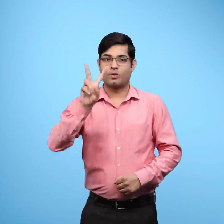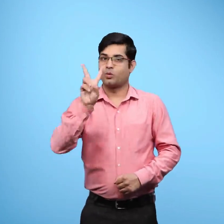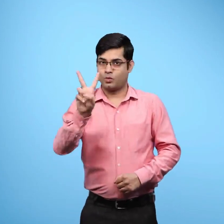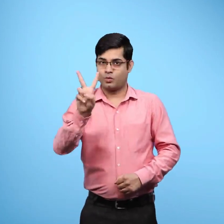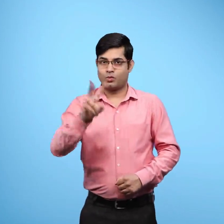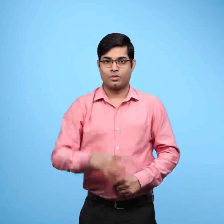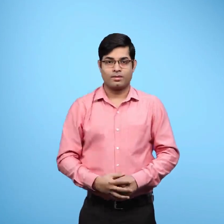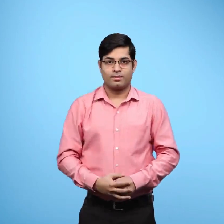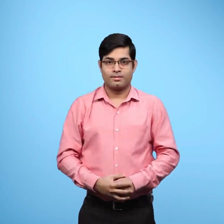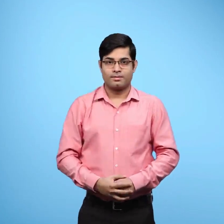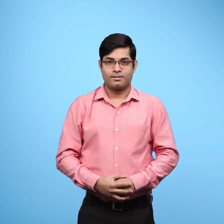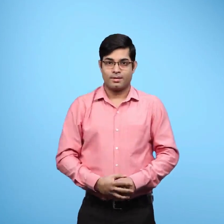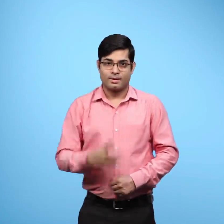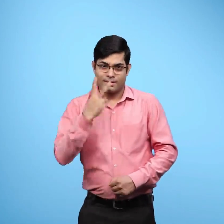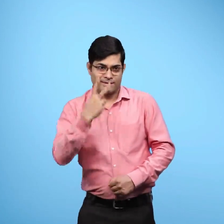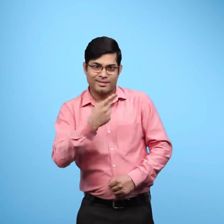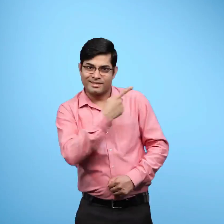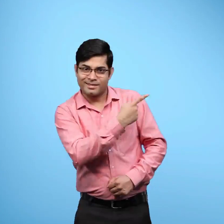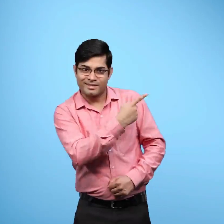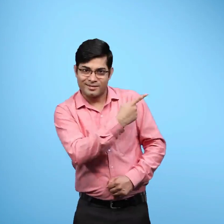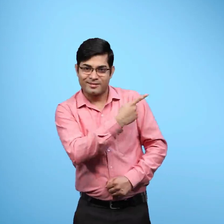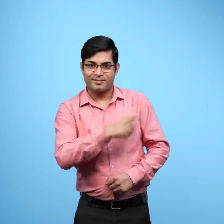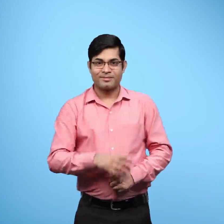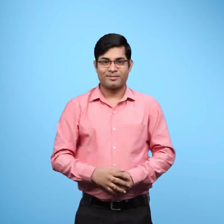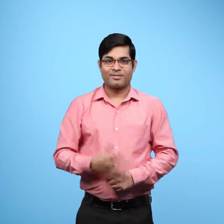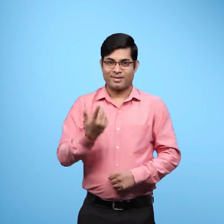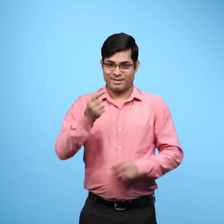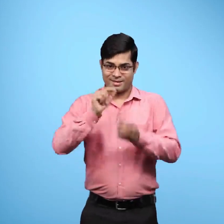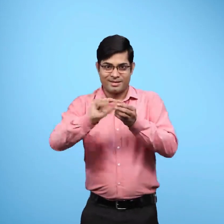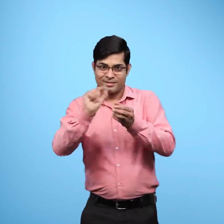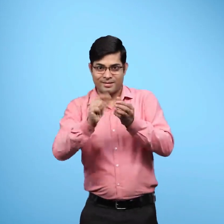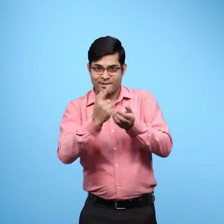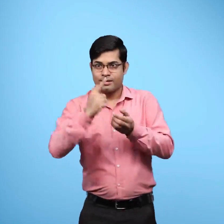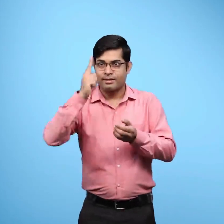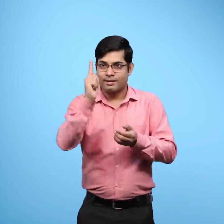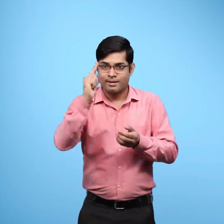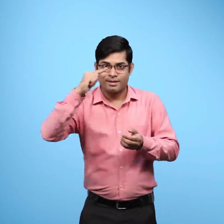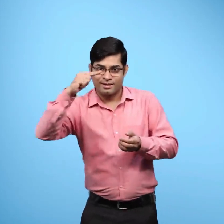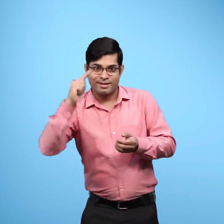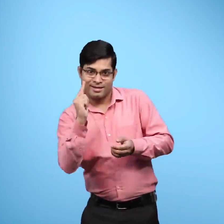Instruction 2. Now write some numbers using straight lines.